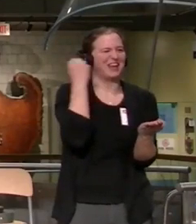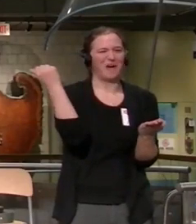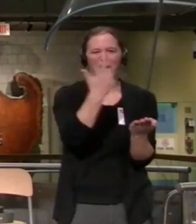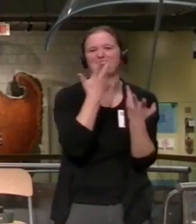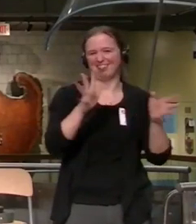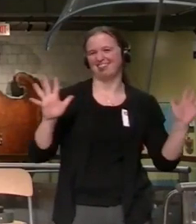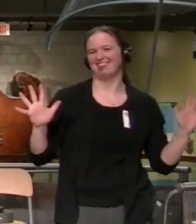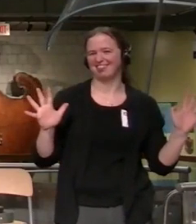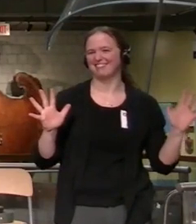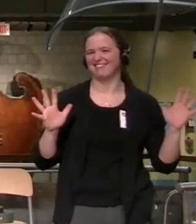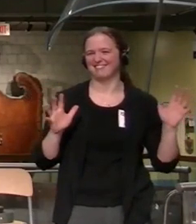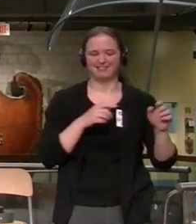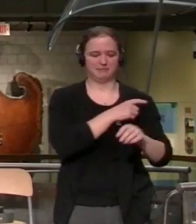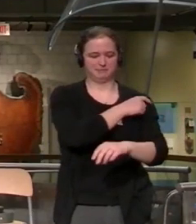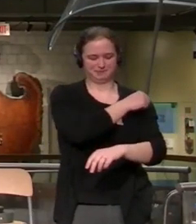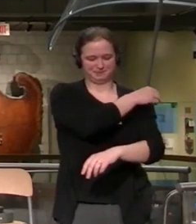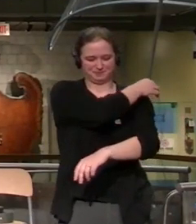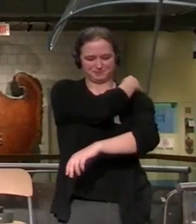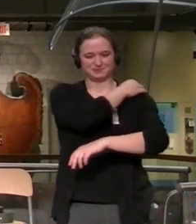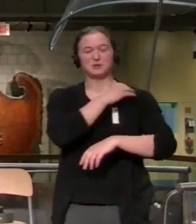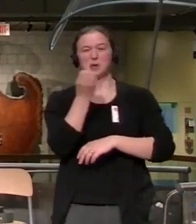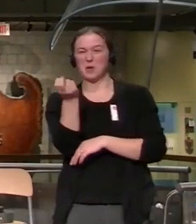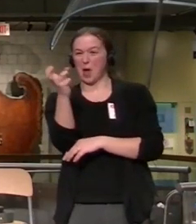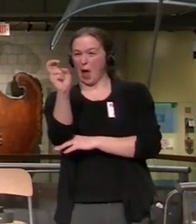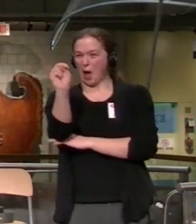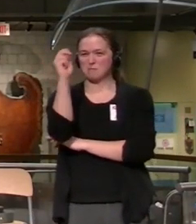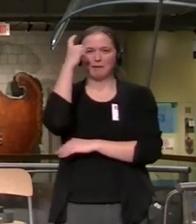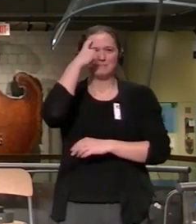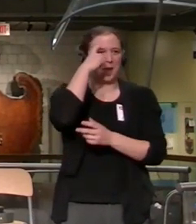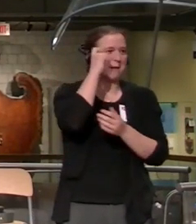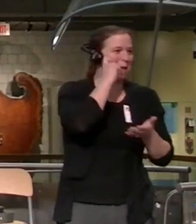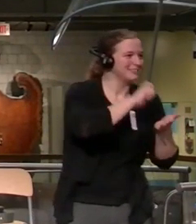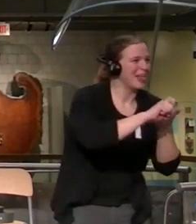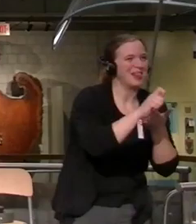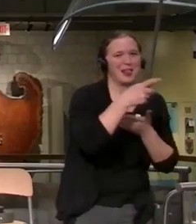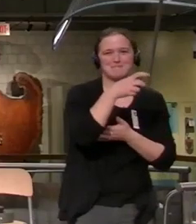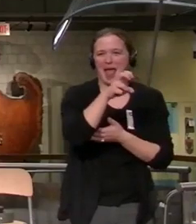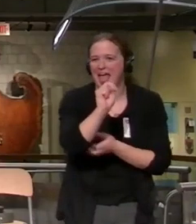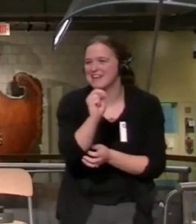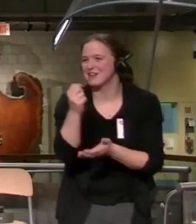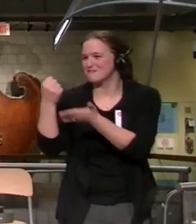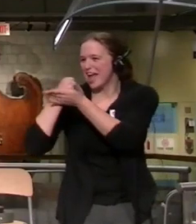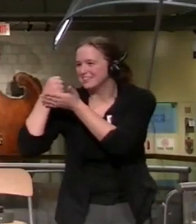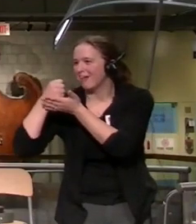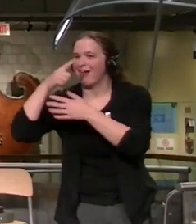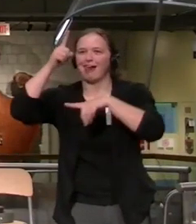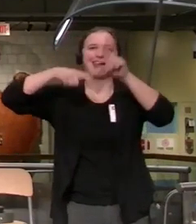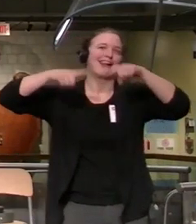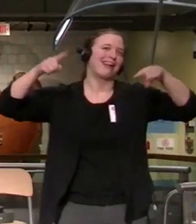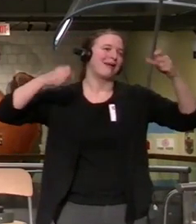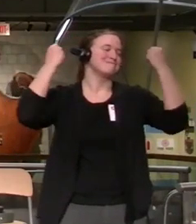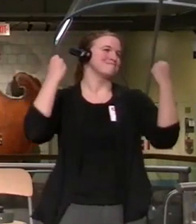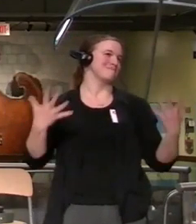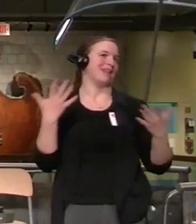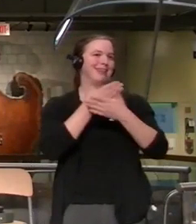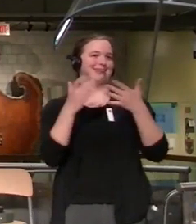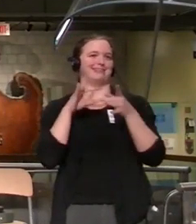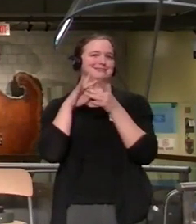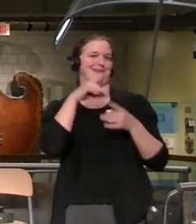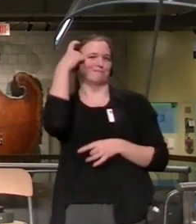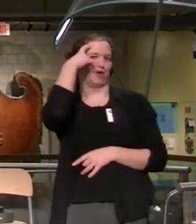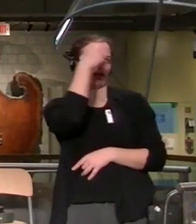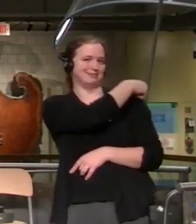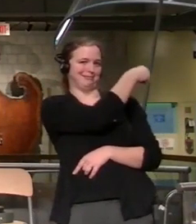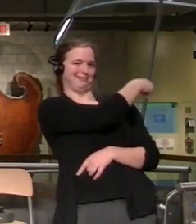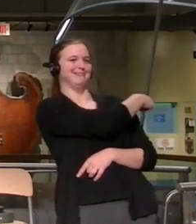Get your own brain pencil, brain eraser, brain pen. We've got lots of brain stuff downstairs. But right now, for